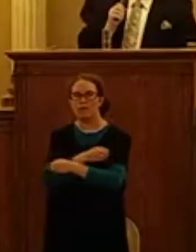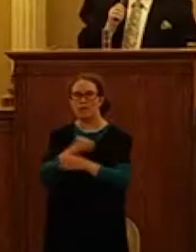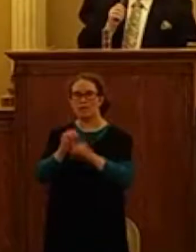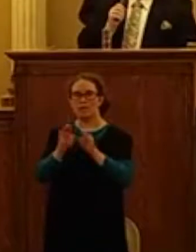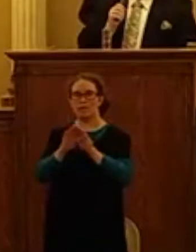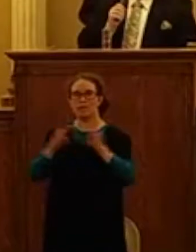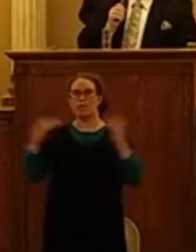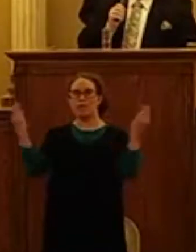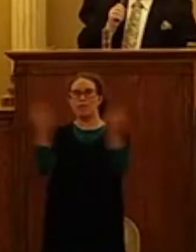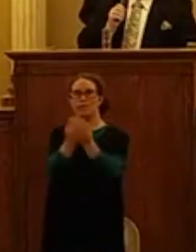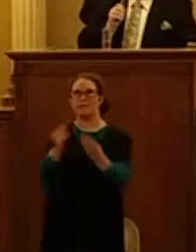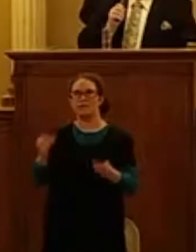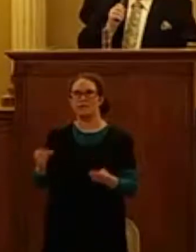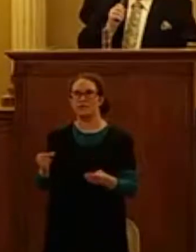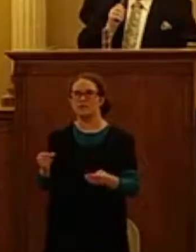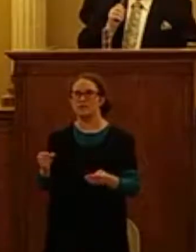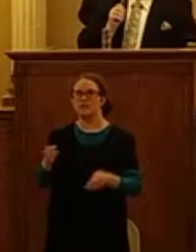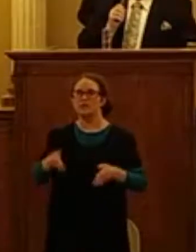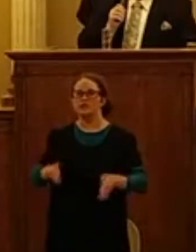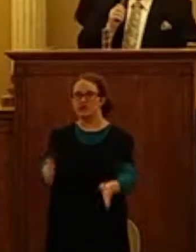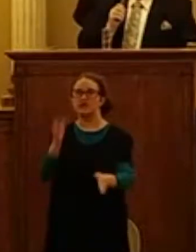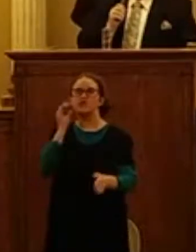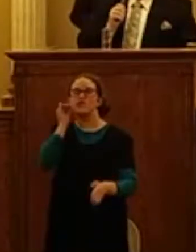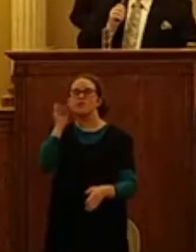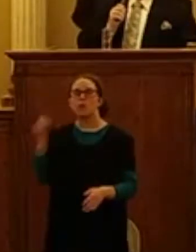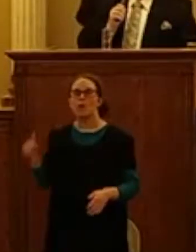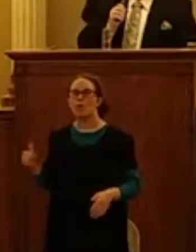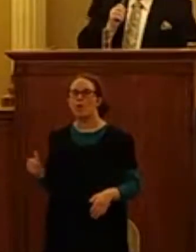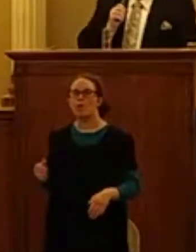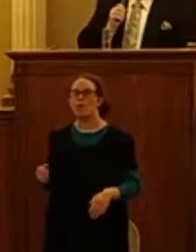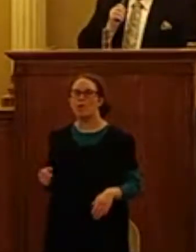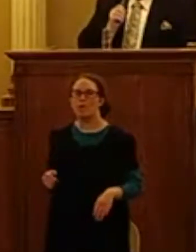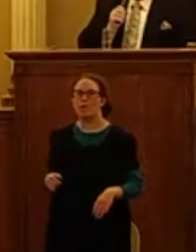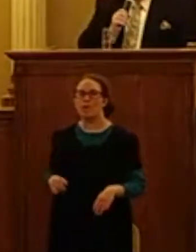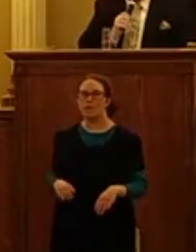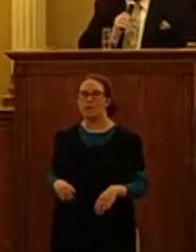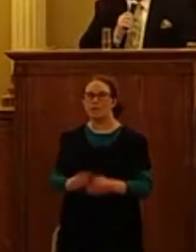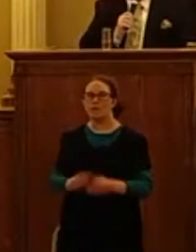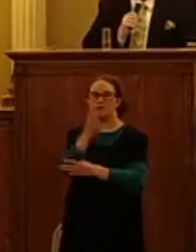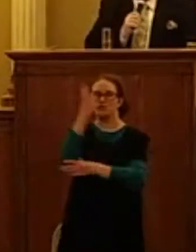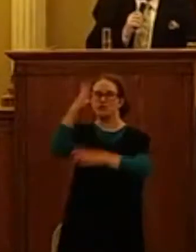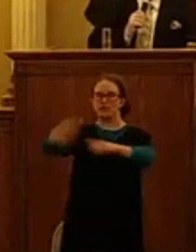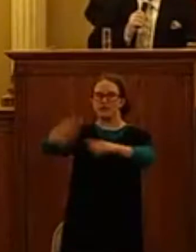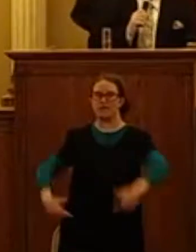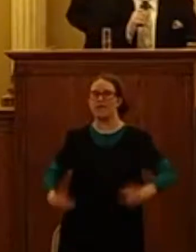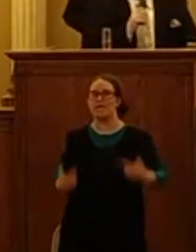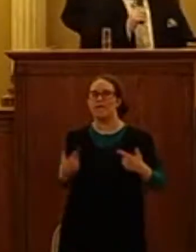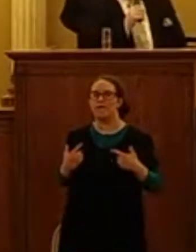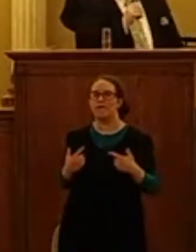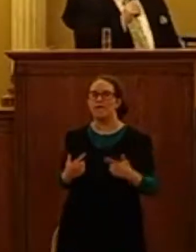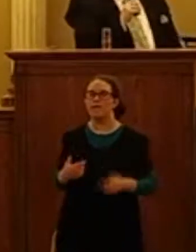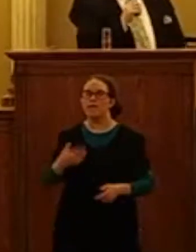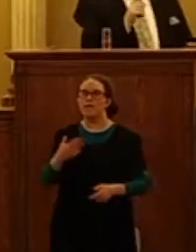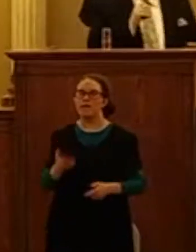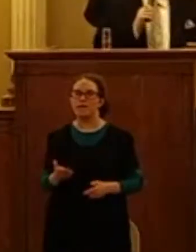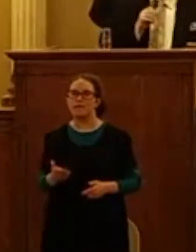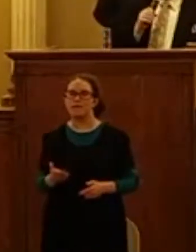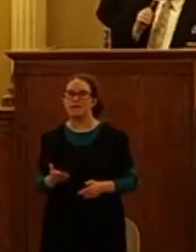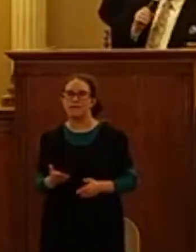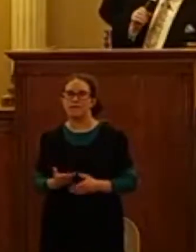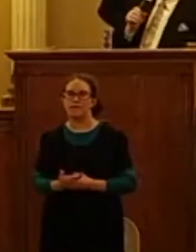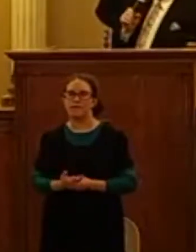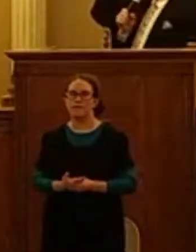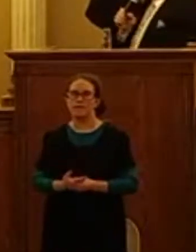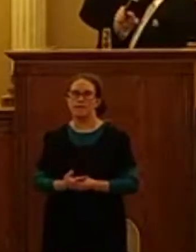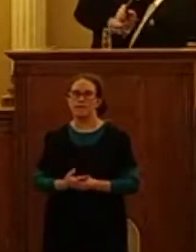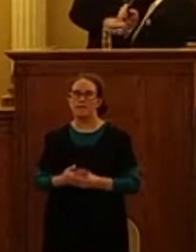be walls of jasper, streets of gold, gates of pearl, a crystal sea, a tree of life. But the thing that's